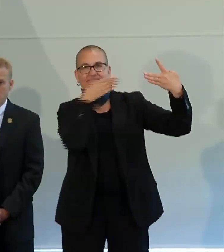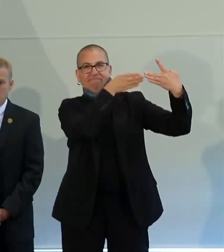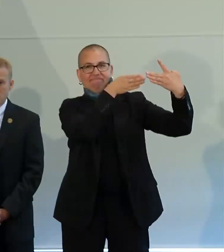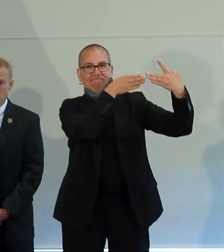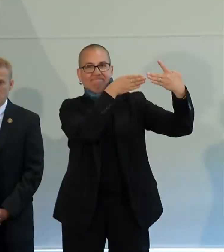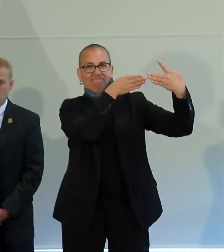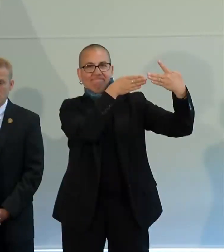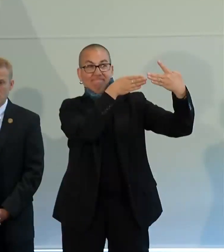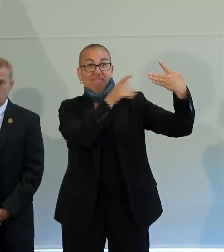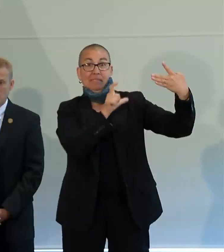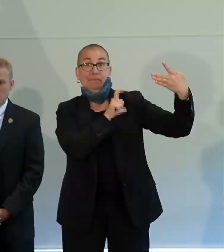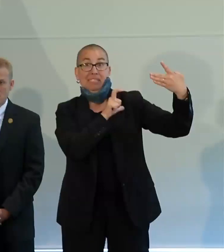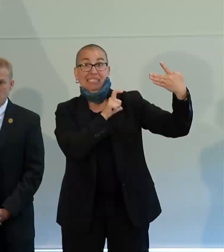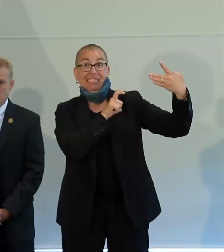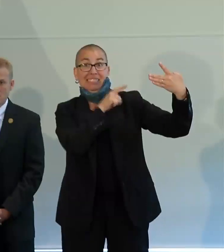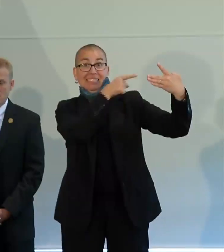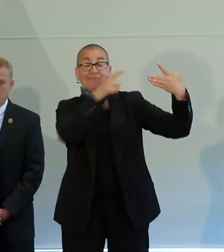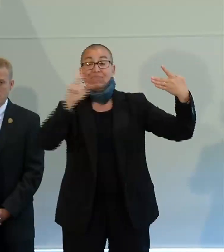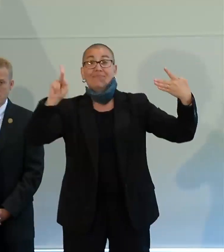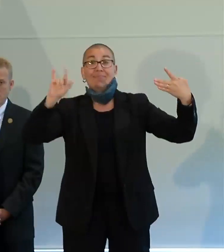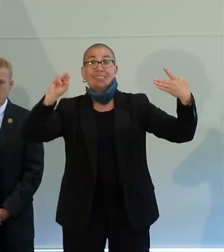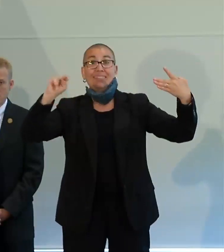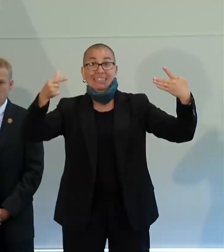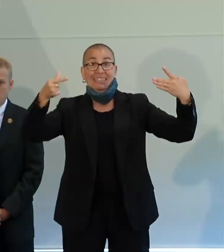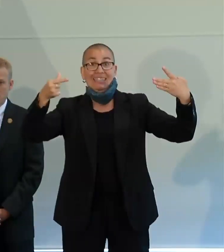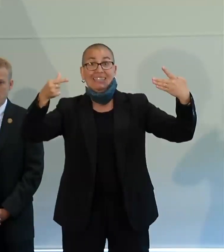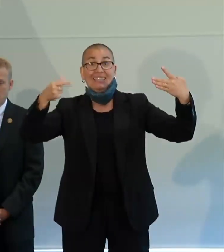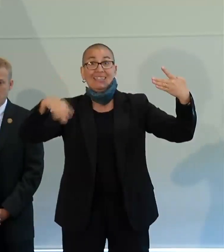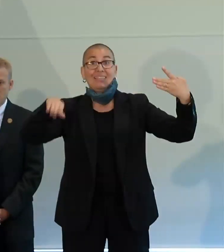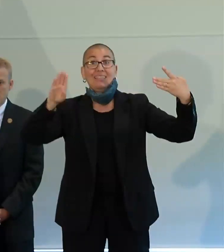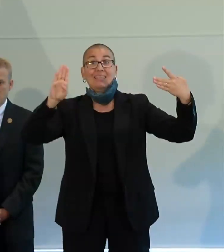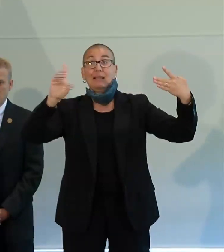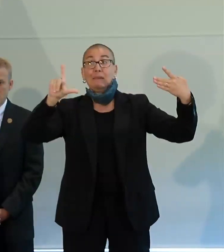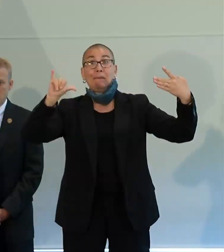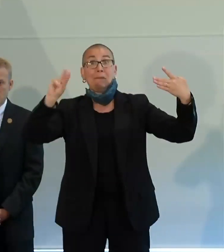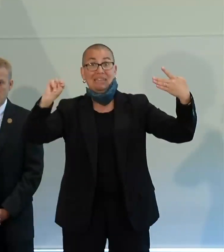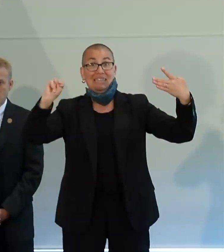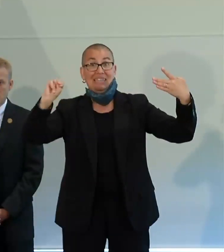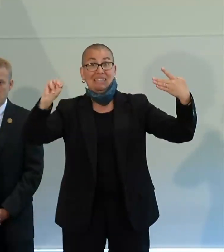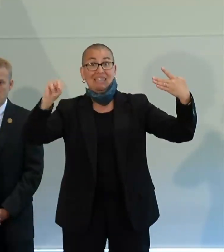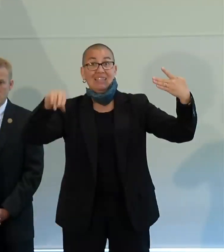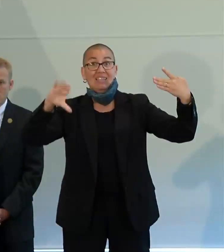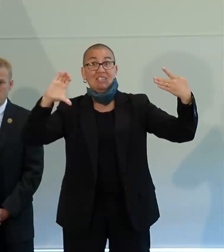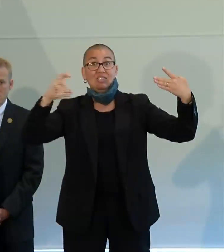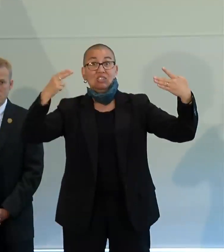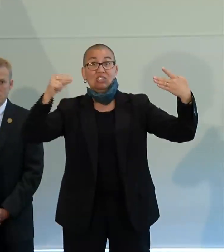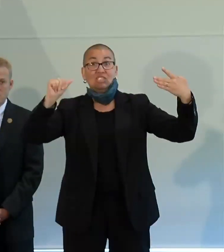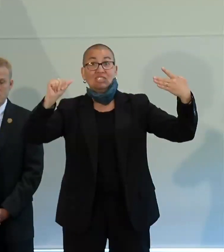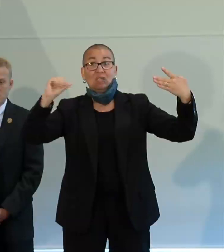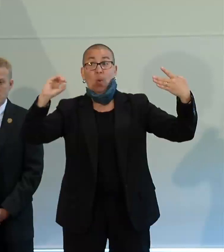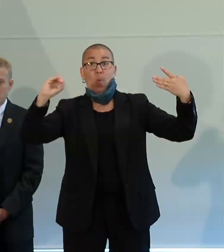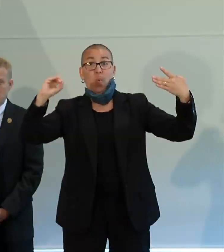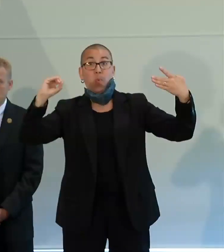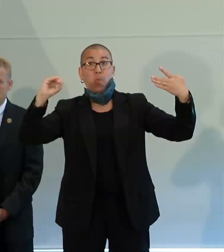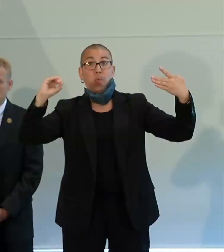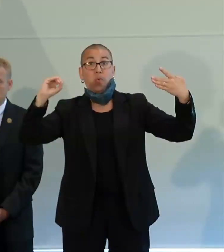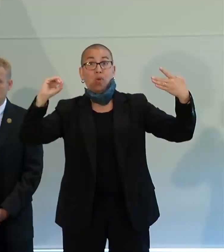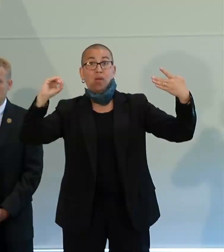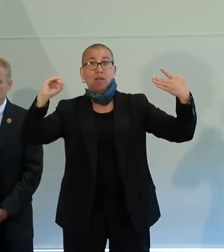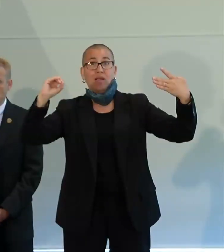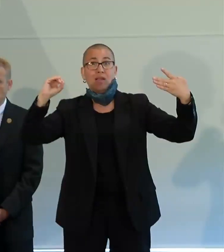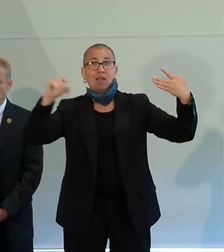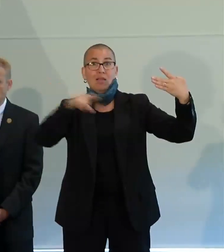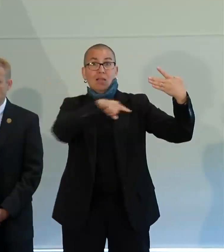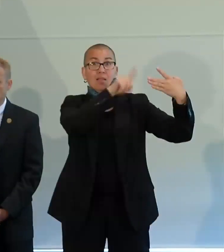Officer King, Lane, and Tao with aiding and abetting murder in the second degree, a felony offense. I